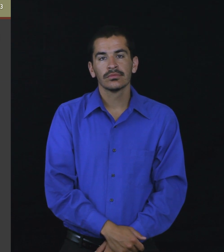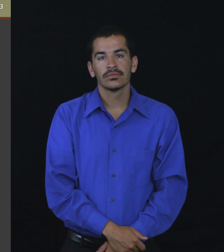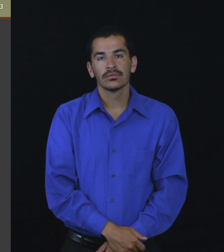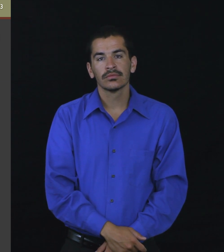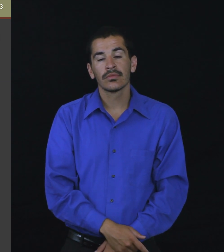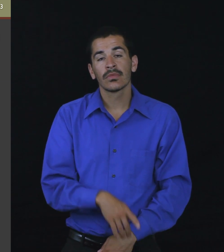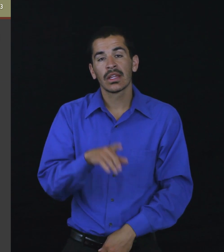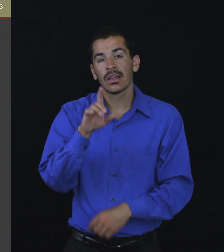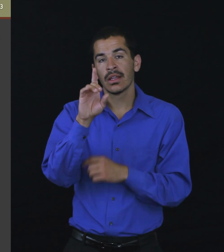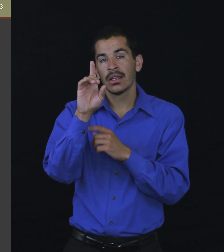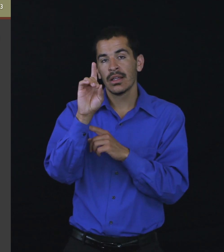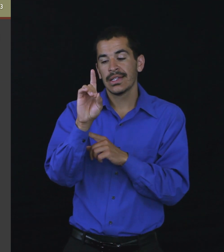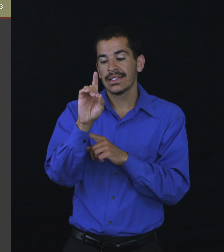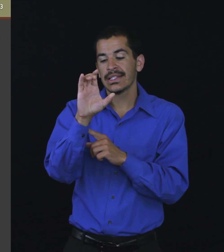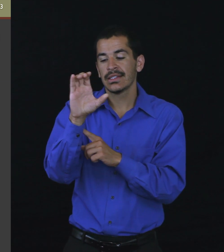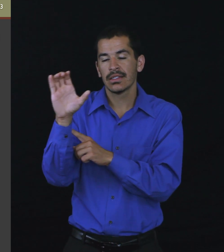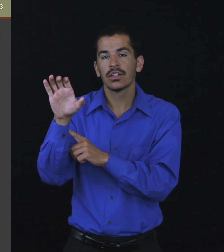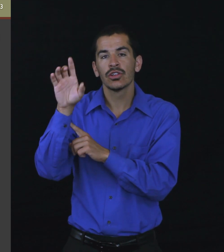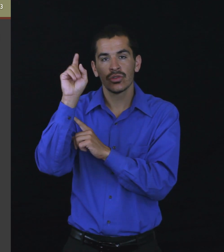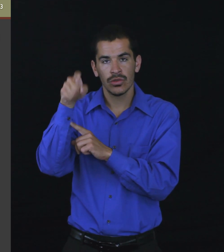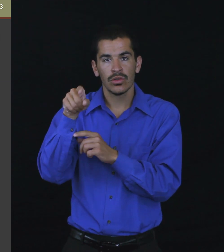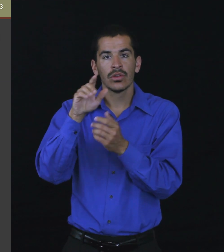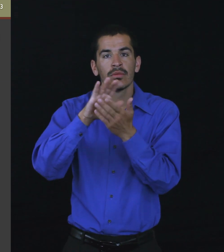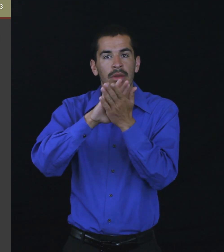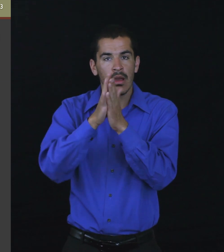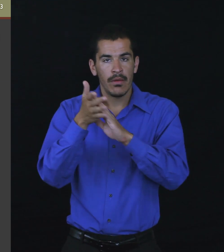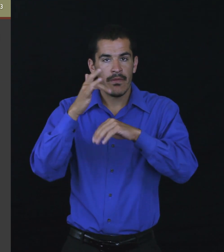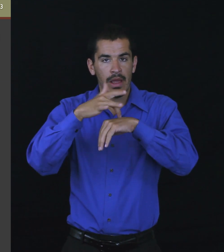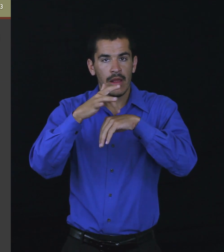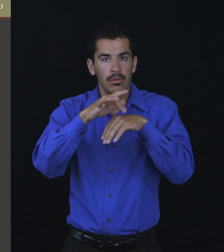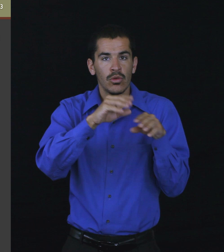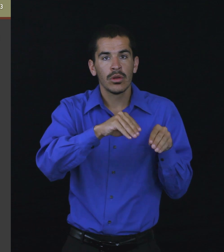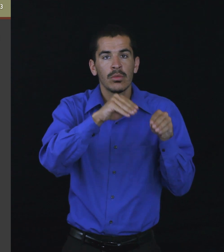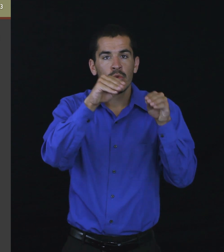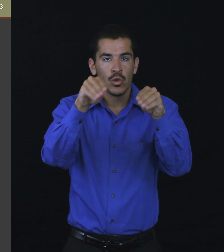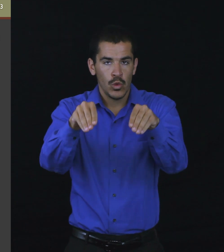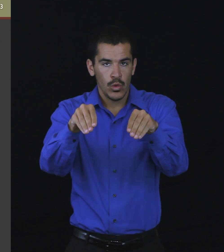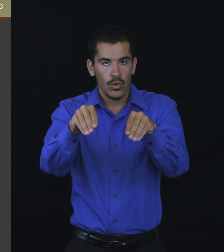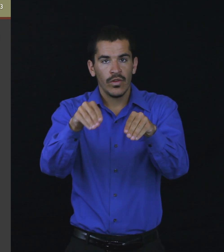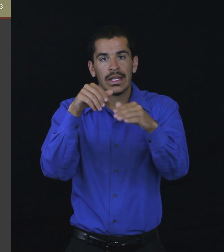DCC should be available to move into the facility soon.